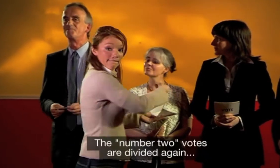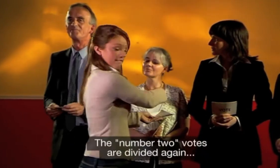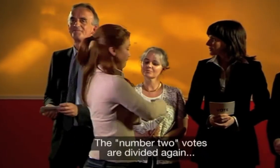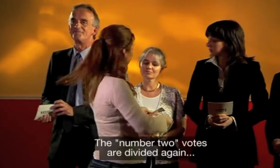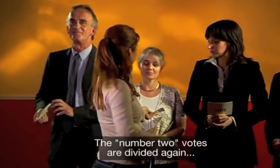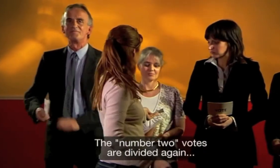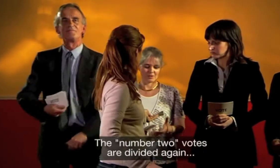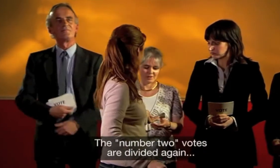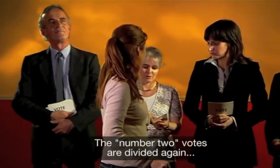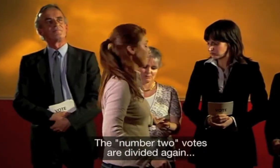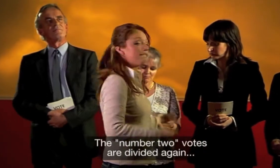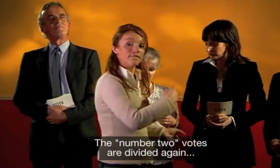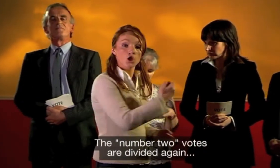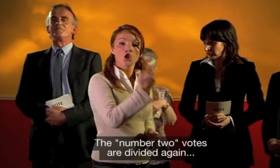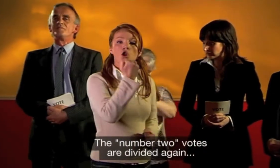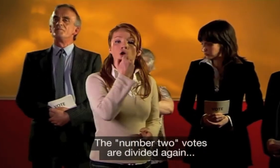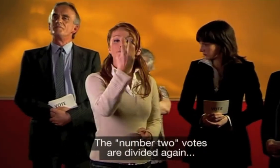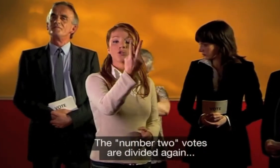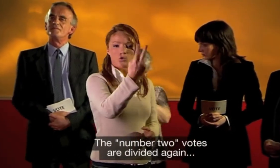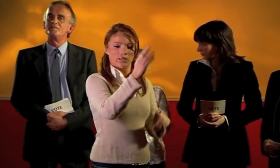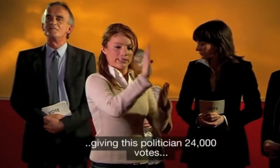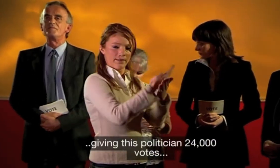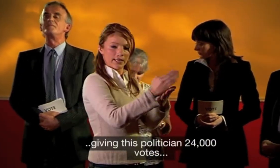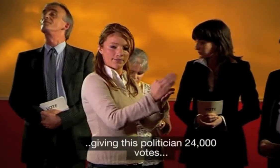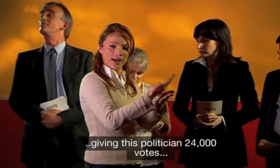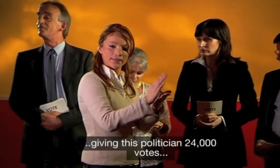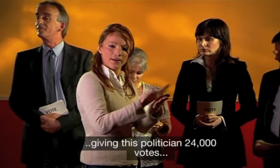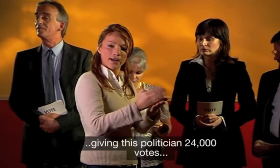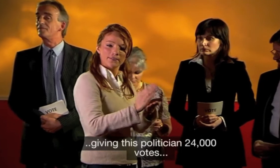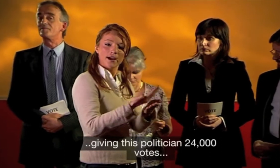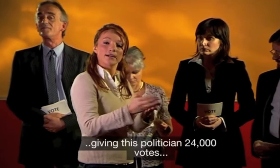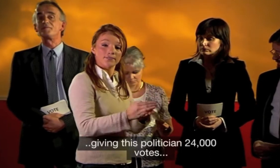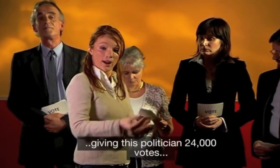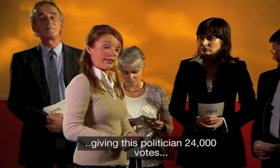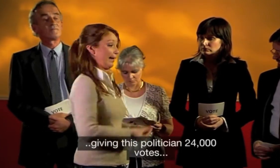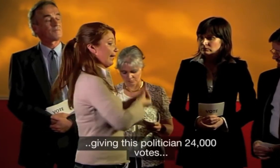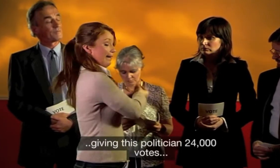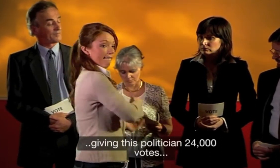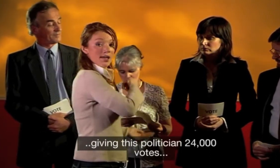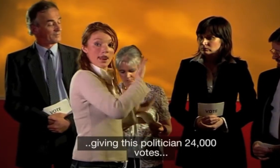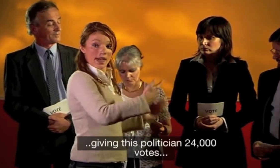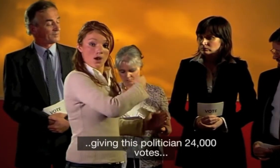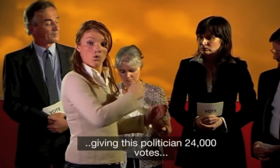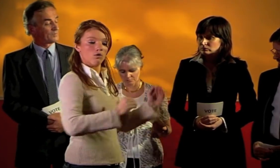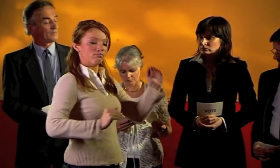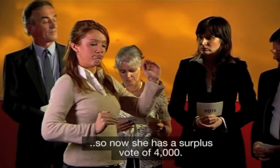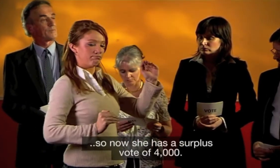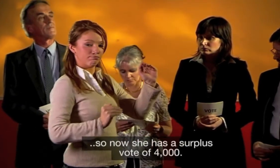The number 2 votes are divided again, giving this politician 24,000 votes. So now she